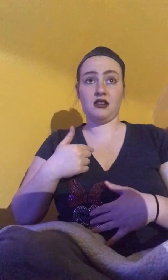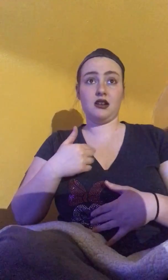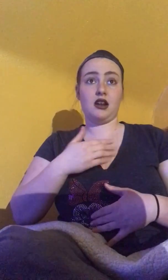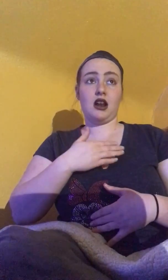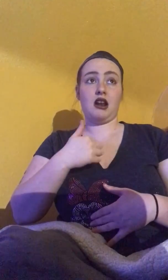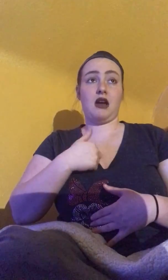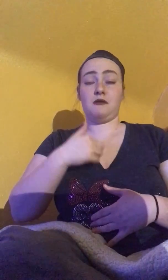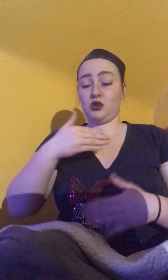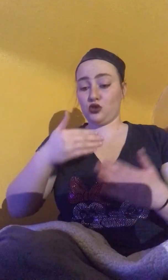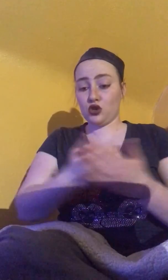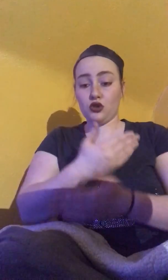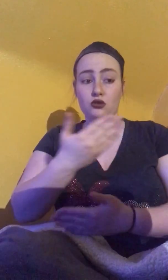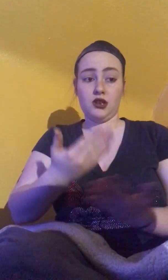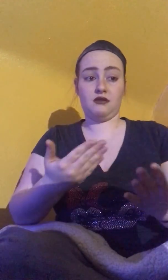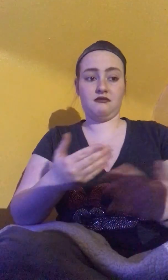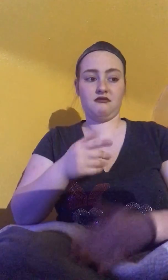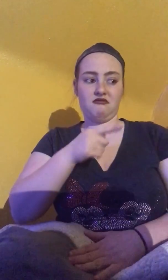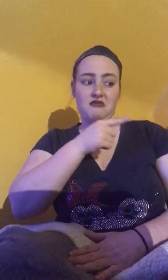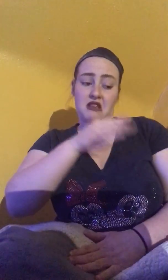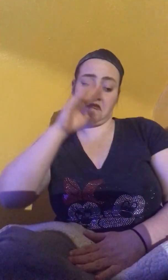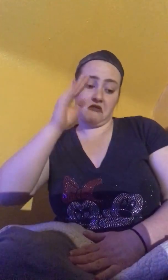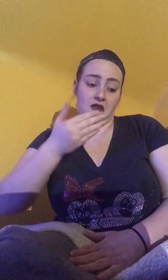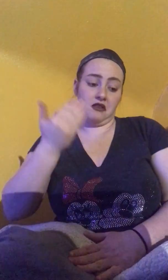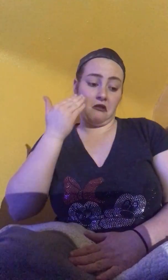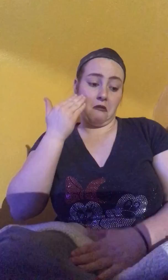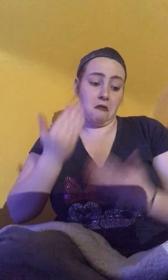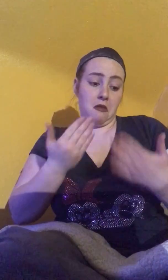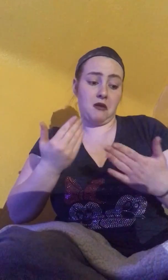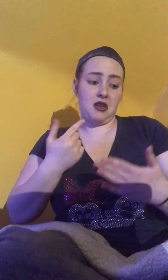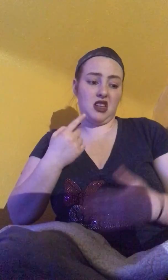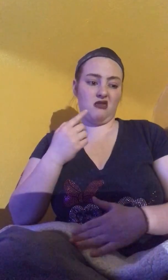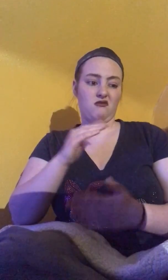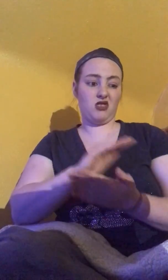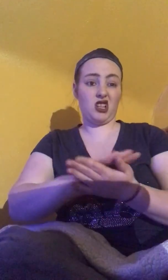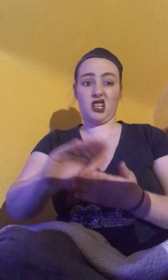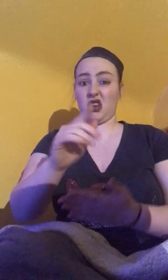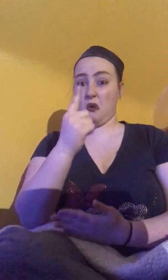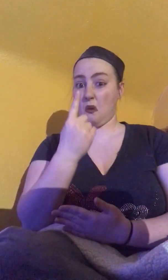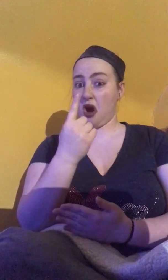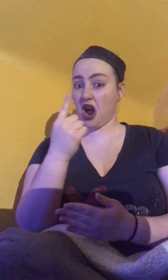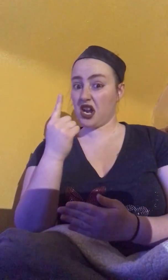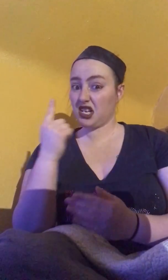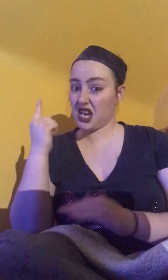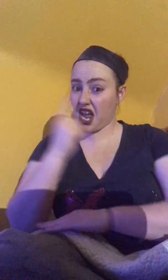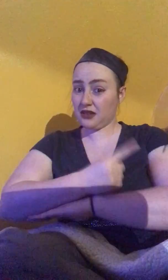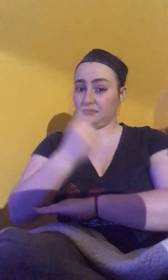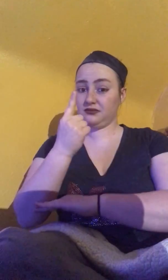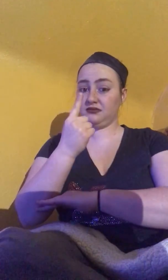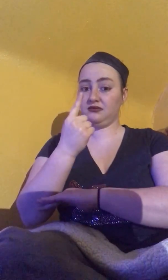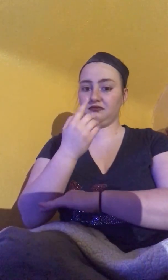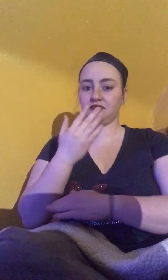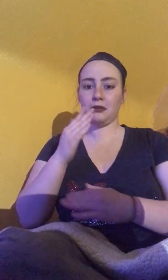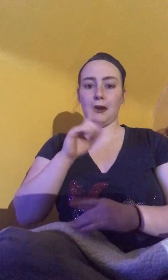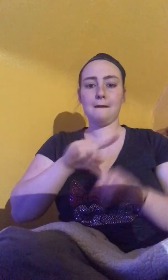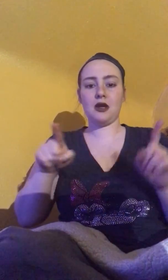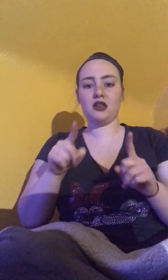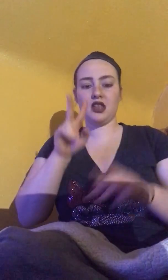and they would have had no idea because they focused all their attention on her. And this is such a scummy thing to